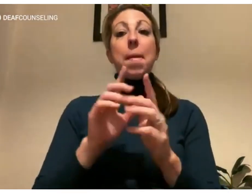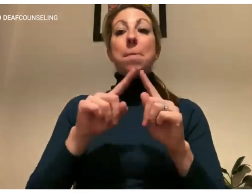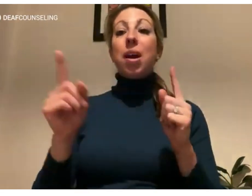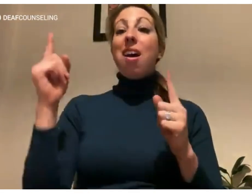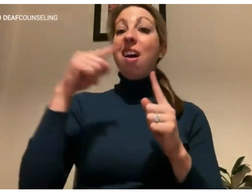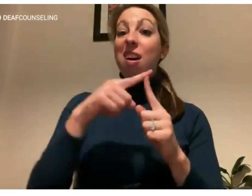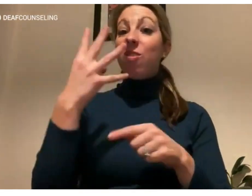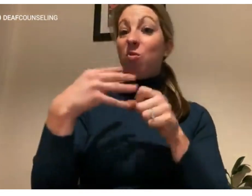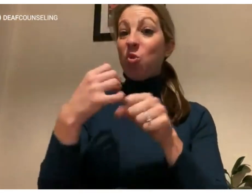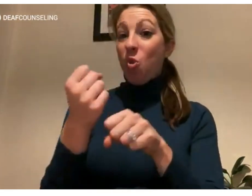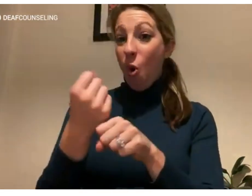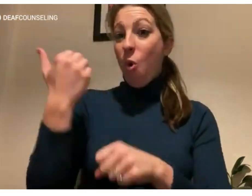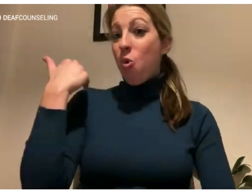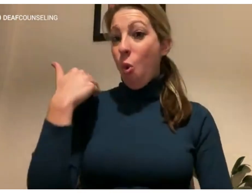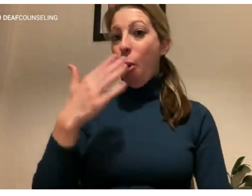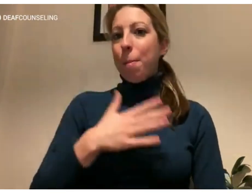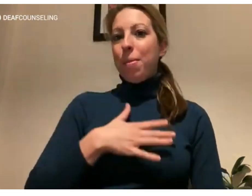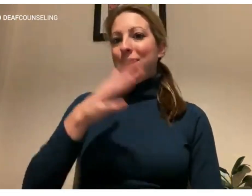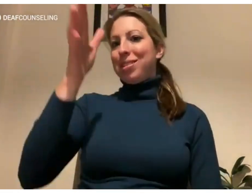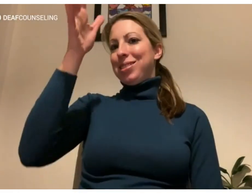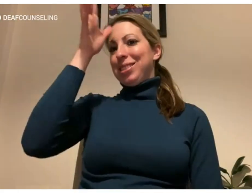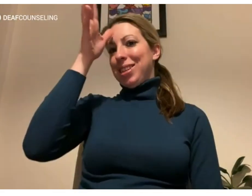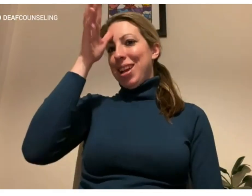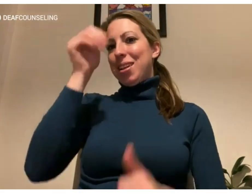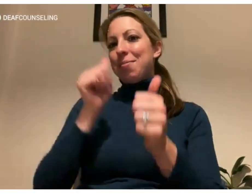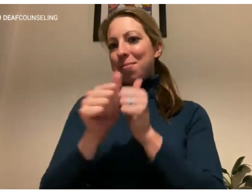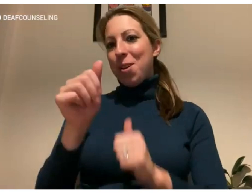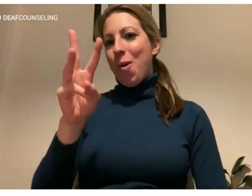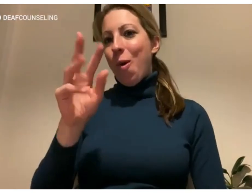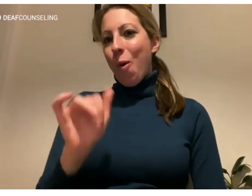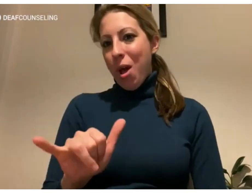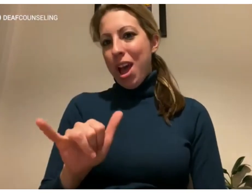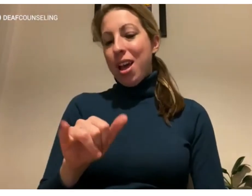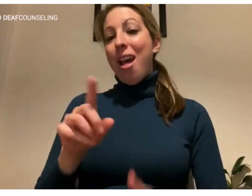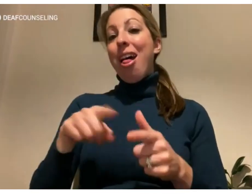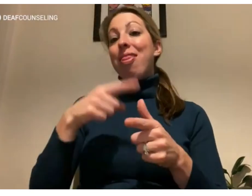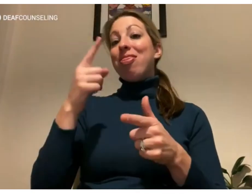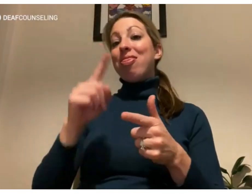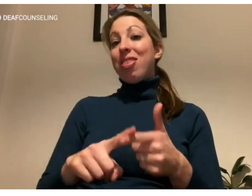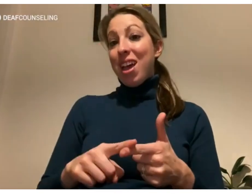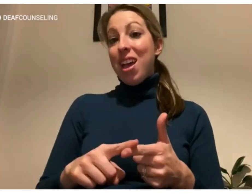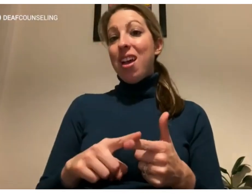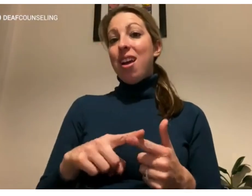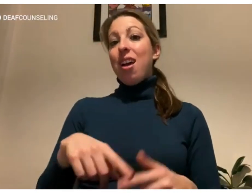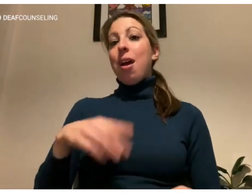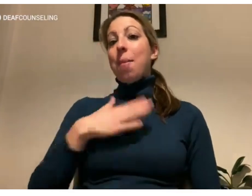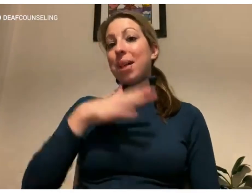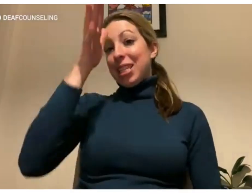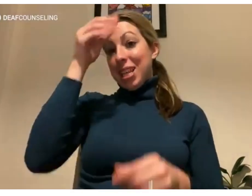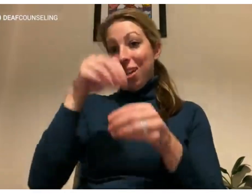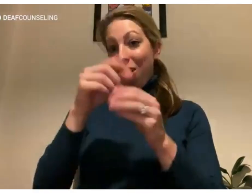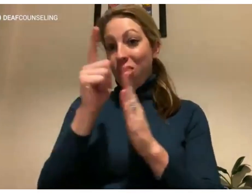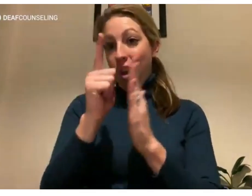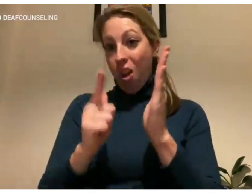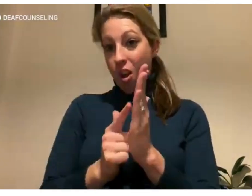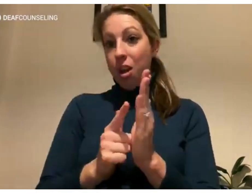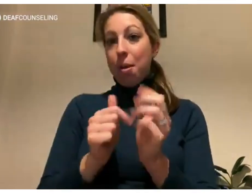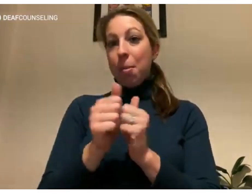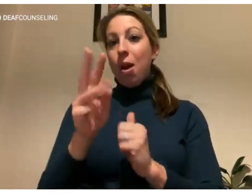through. But up until about 4 years ago, my dad passed away, and then my brother